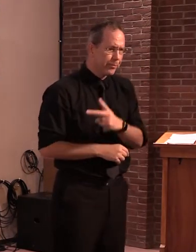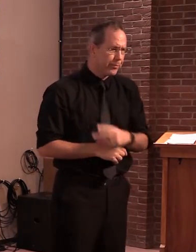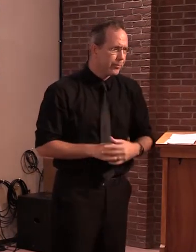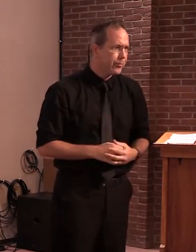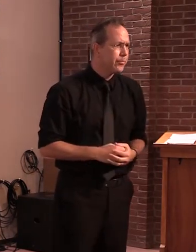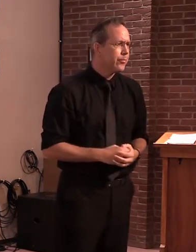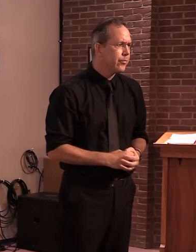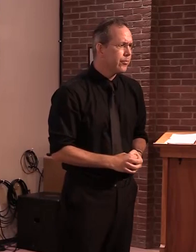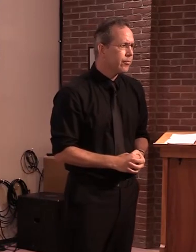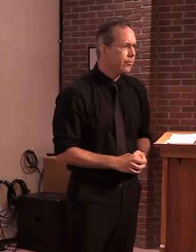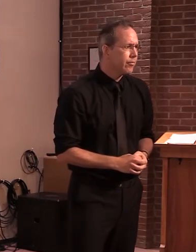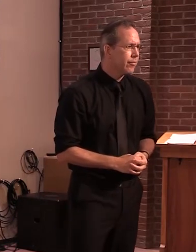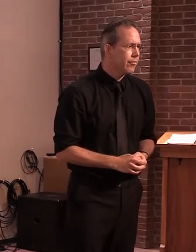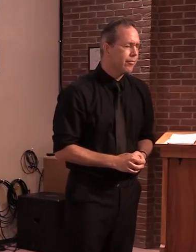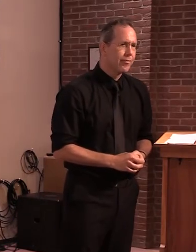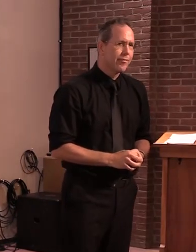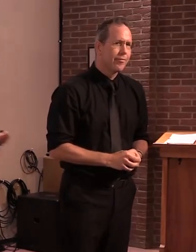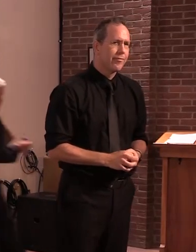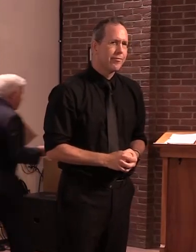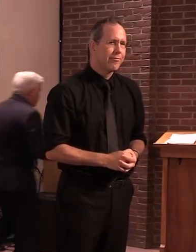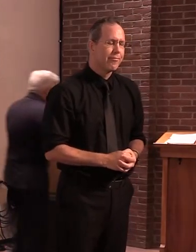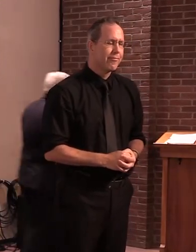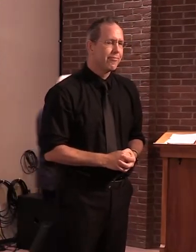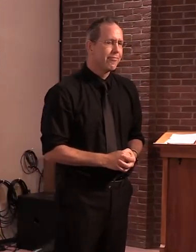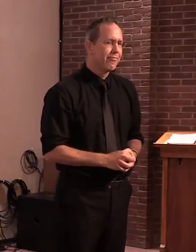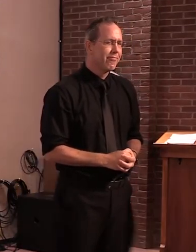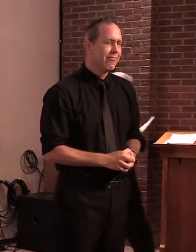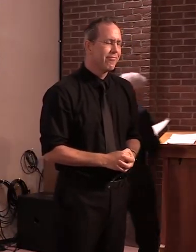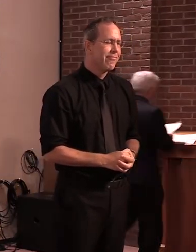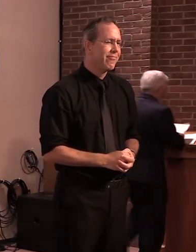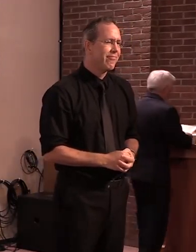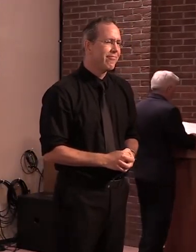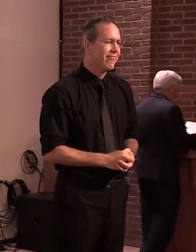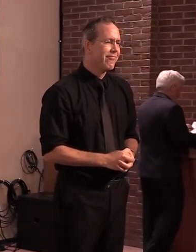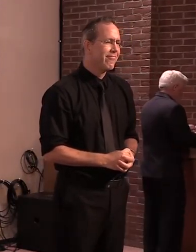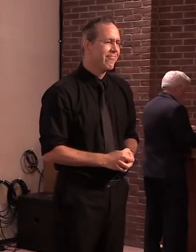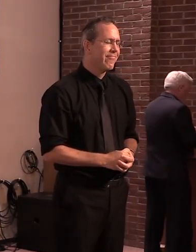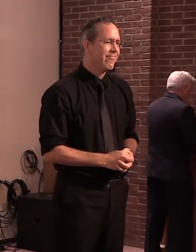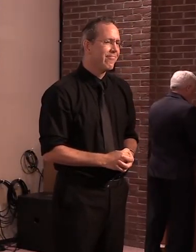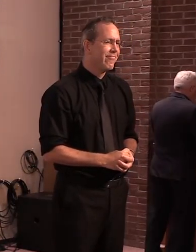two, Joseph Gresser, Pardon Protocol.